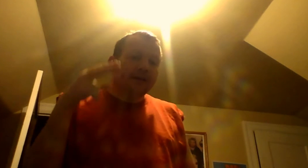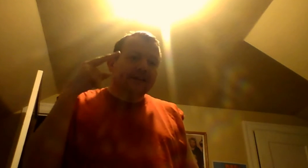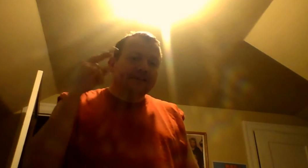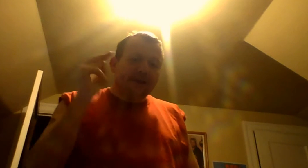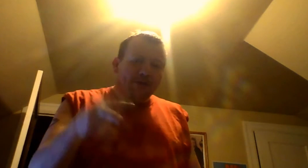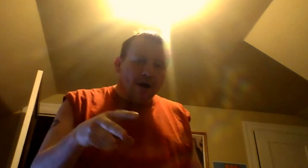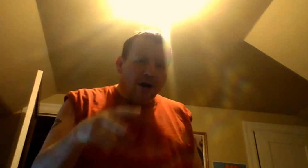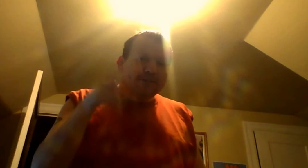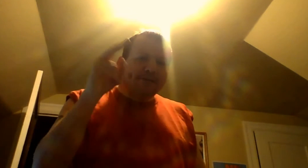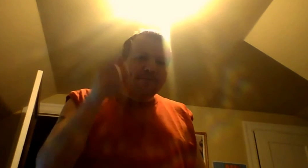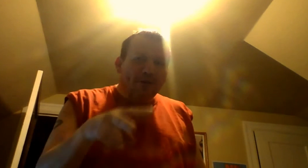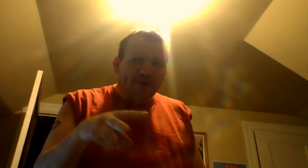it's gonna be an awesome movie.